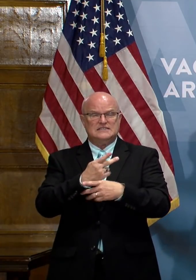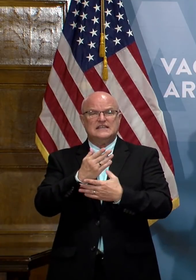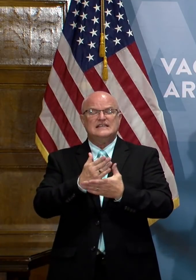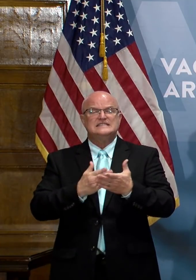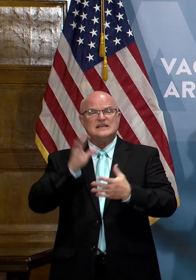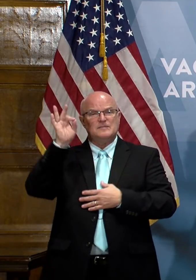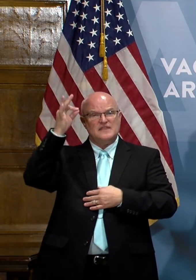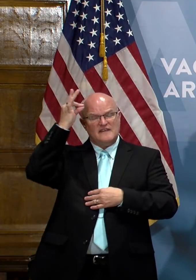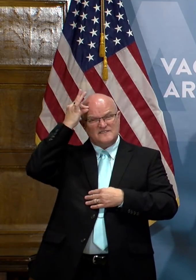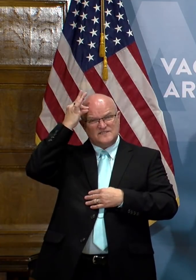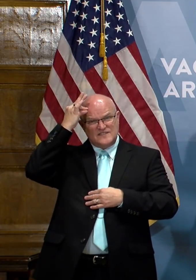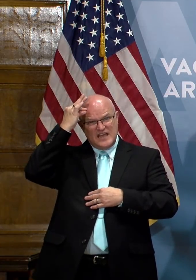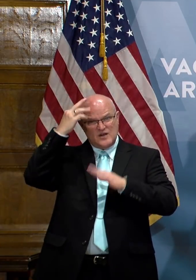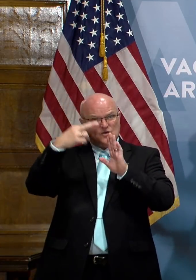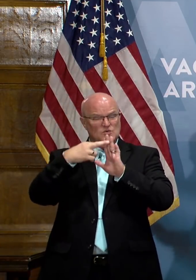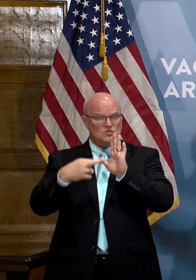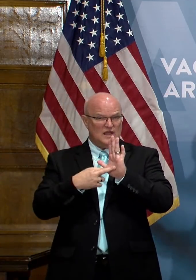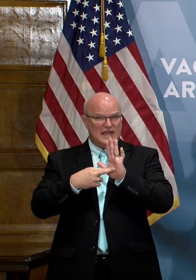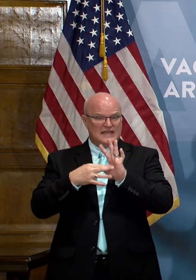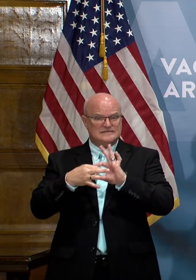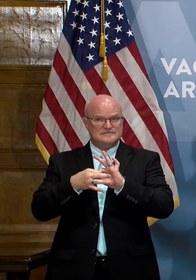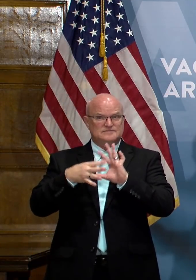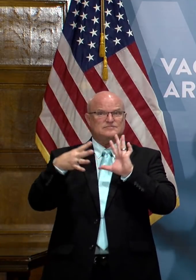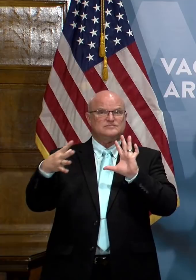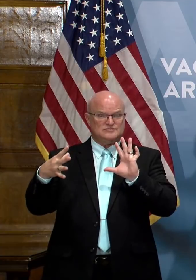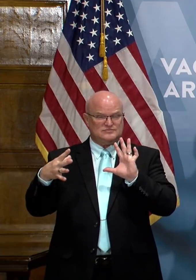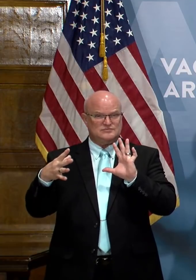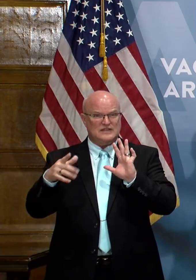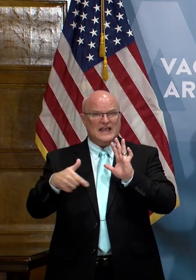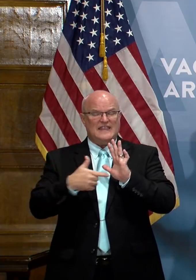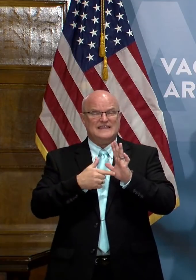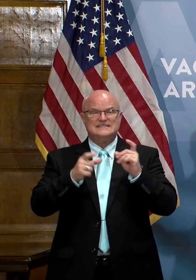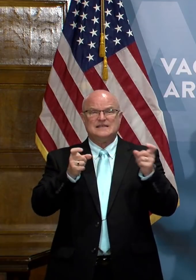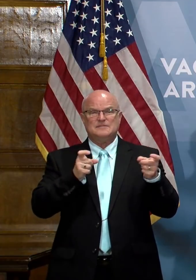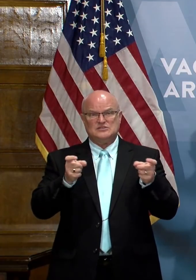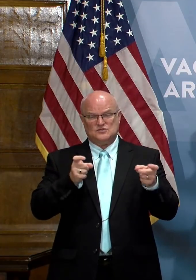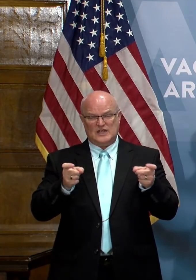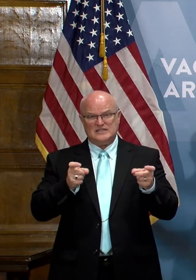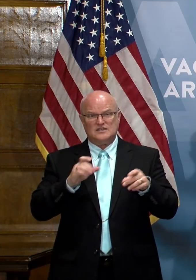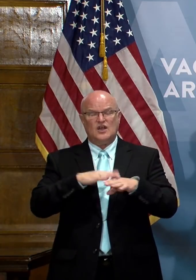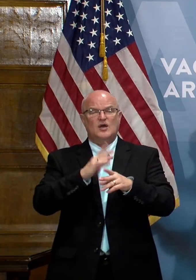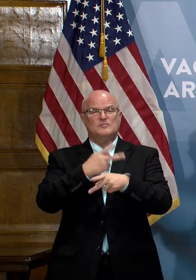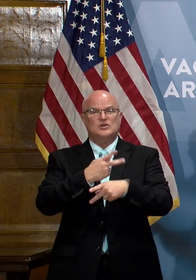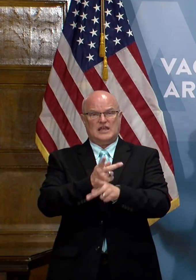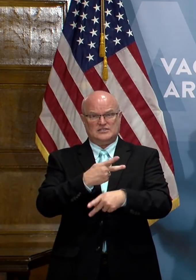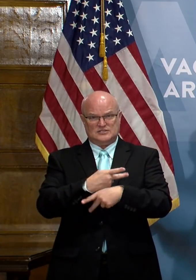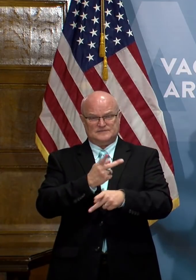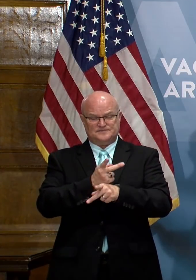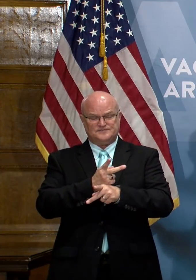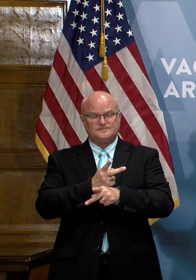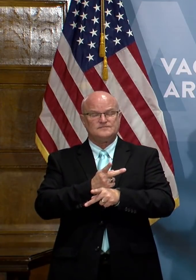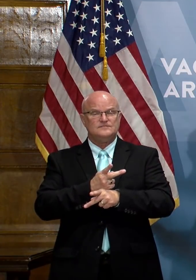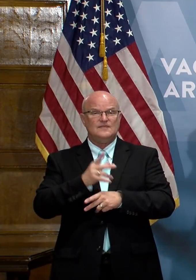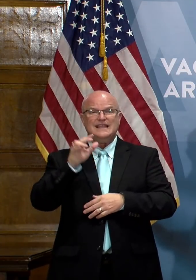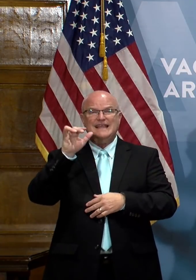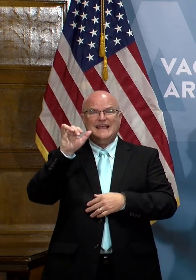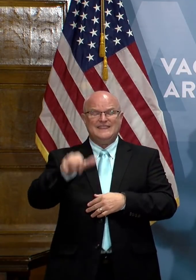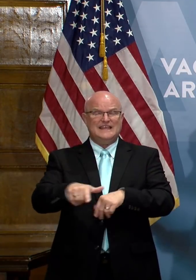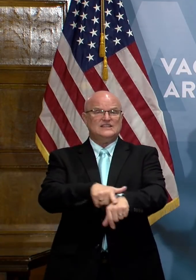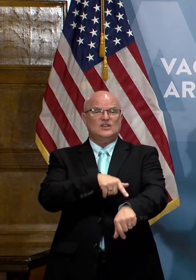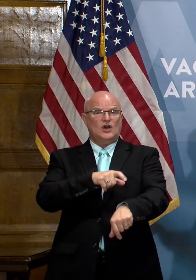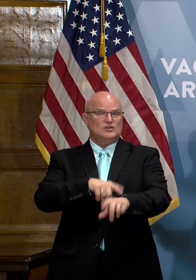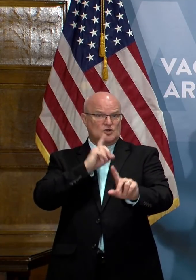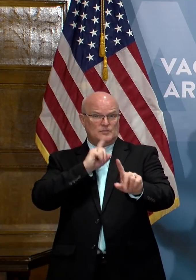federal regulations and prohibitions of this administration on production. And that's the